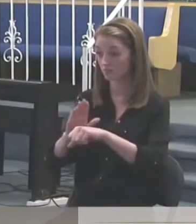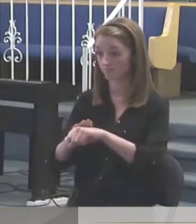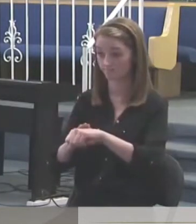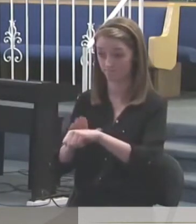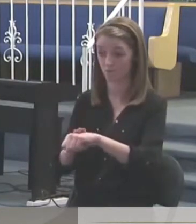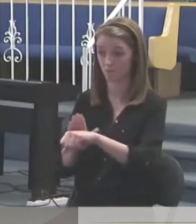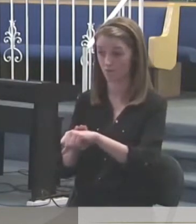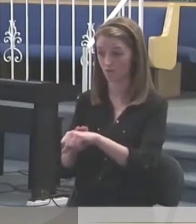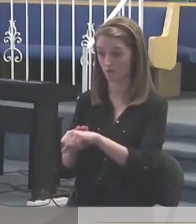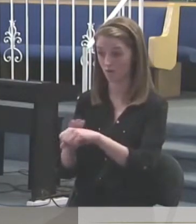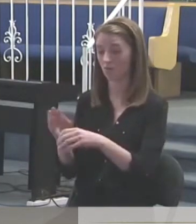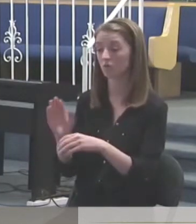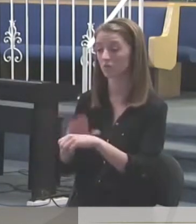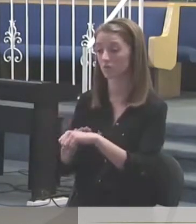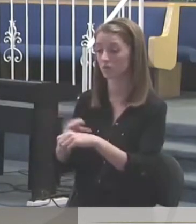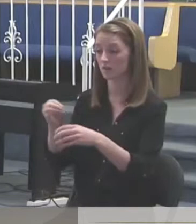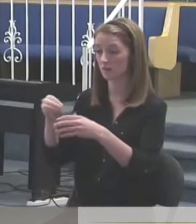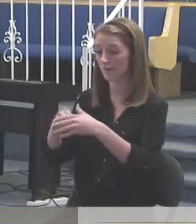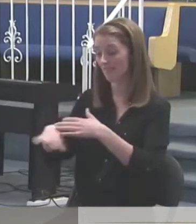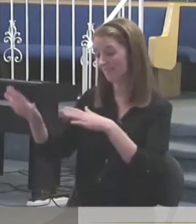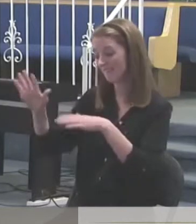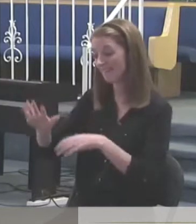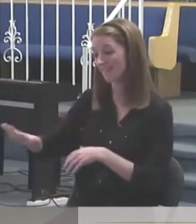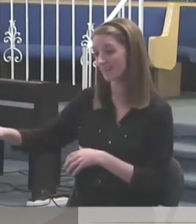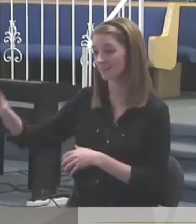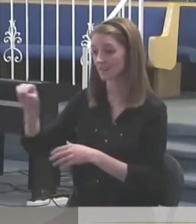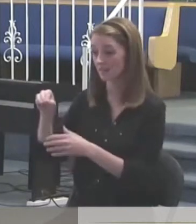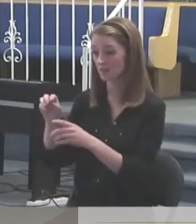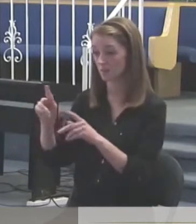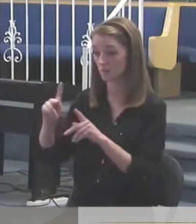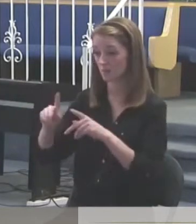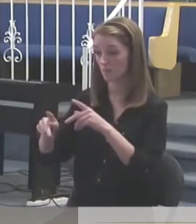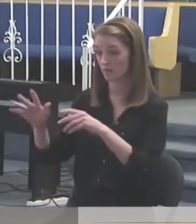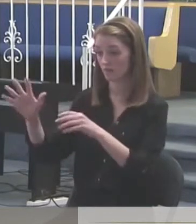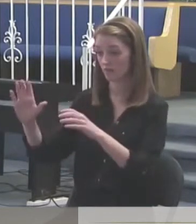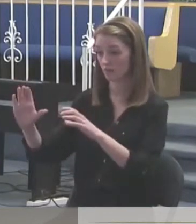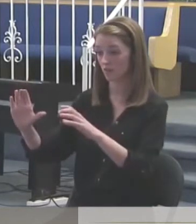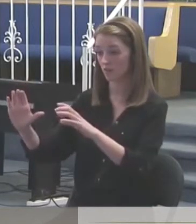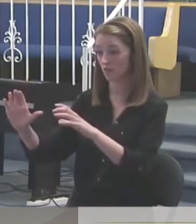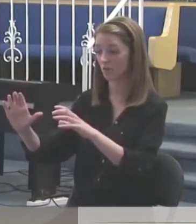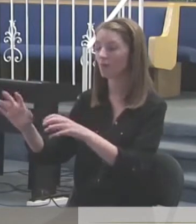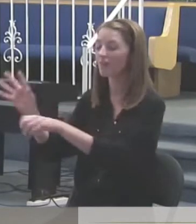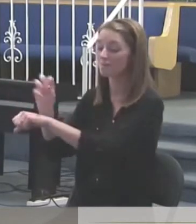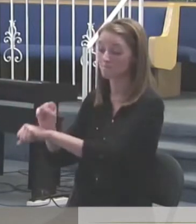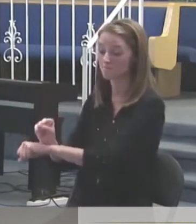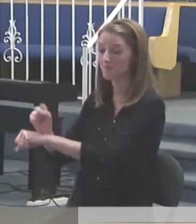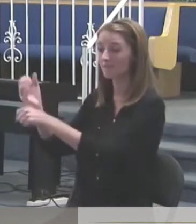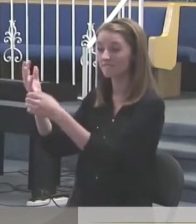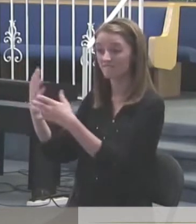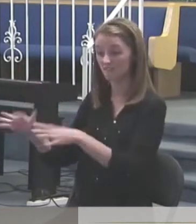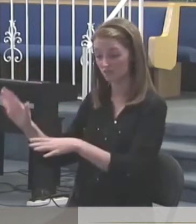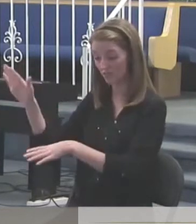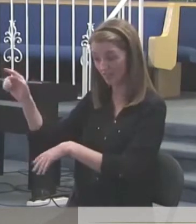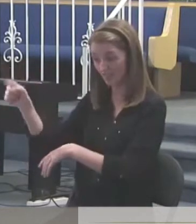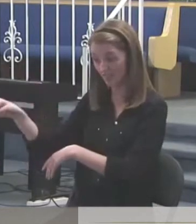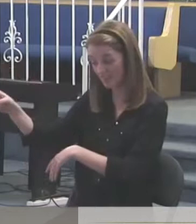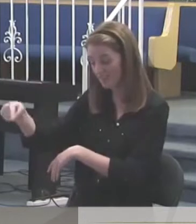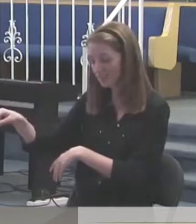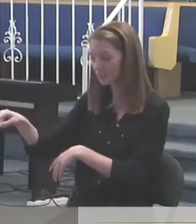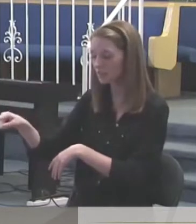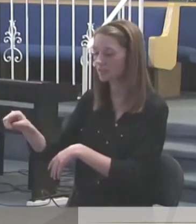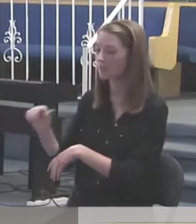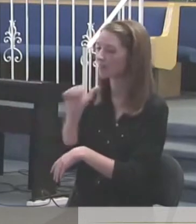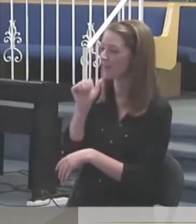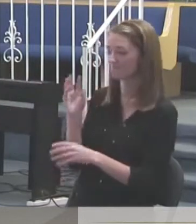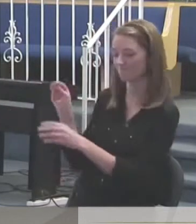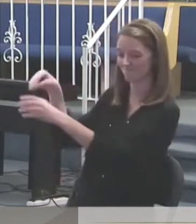don't pick up the habits of the people that were already here. That's the reason why I'm kicking them out of the land.